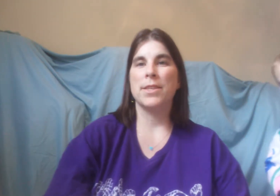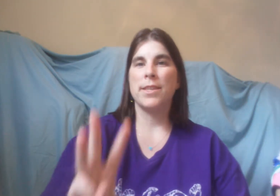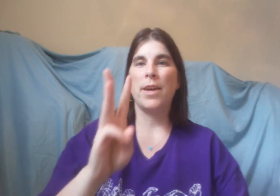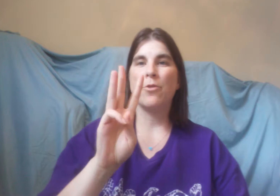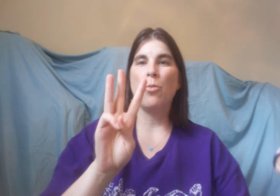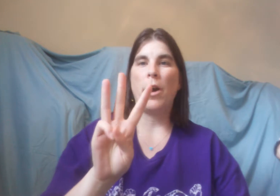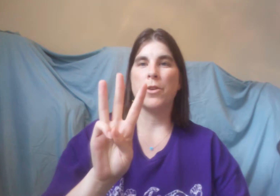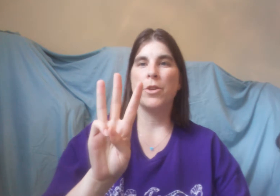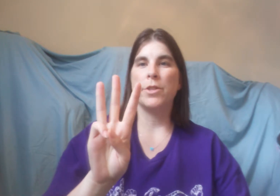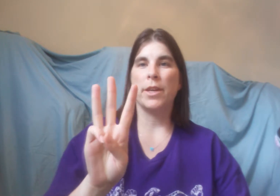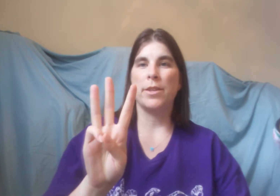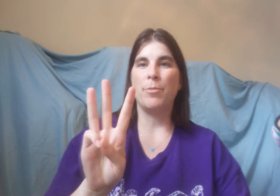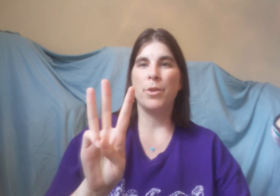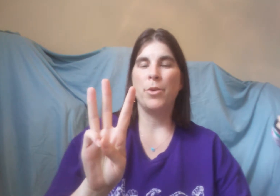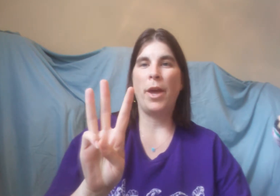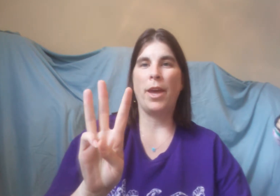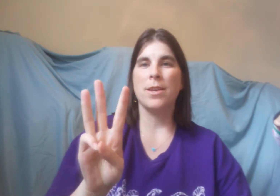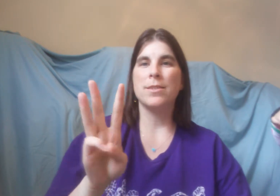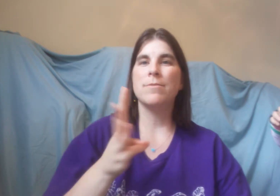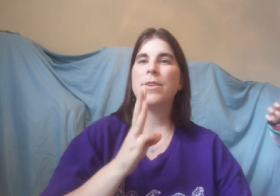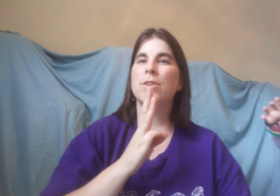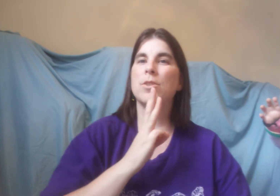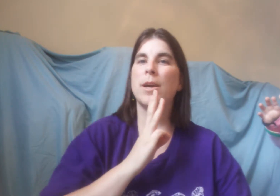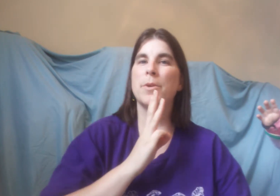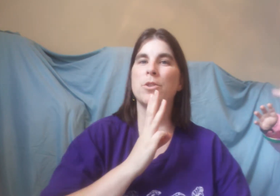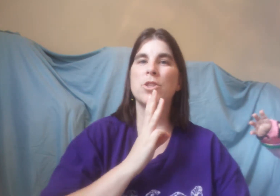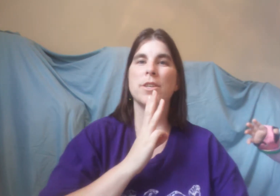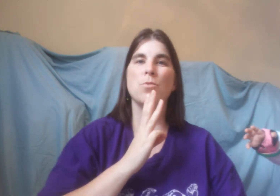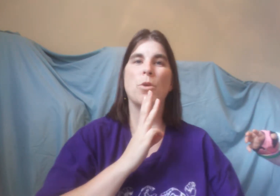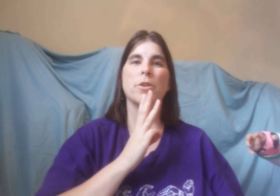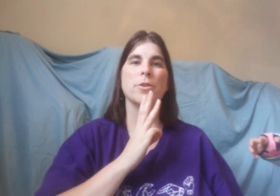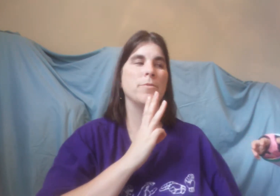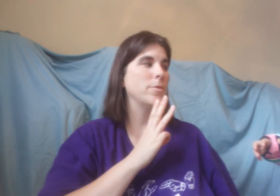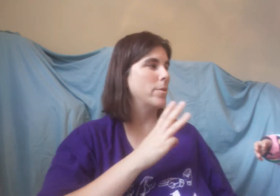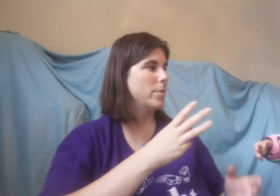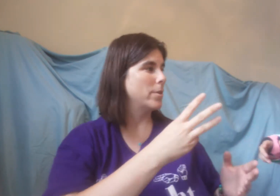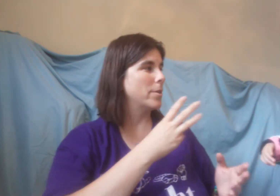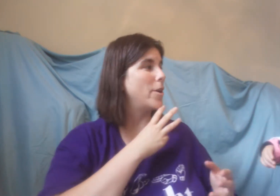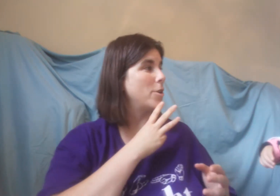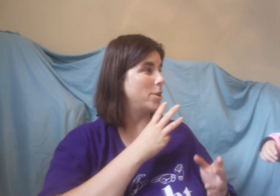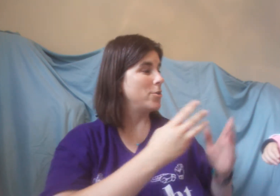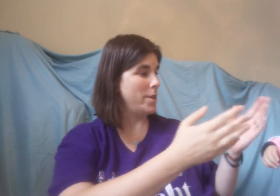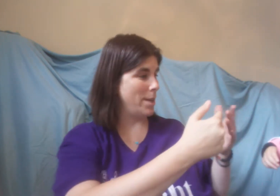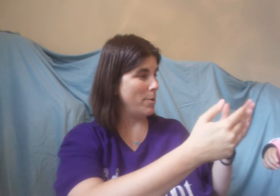sign for water. You take a W hand and you tap it on your chin, water. Are you going to do it? Come here.